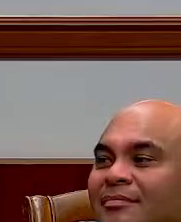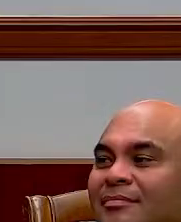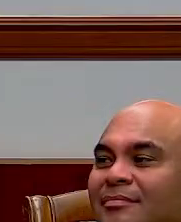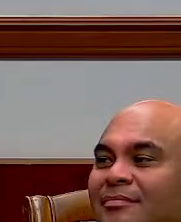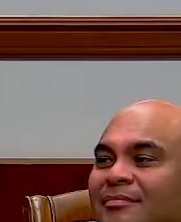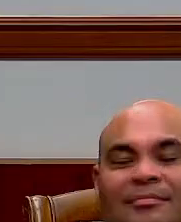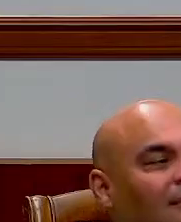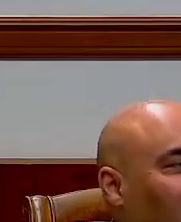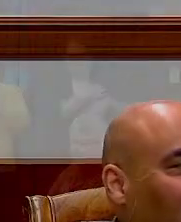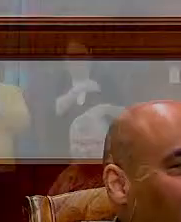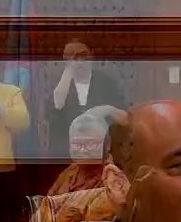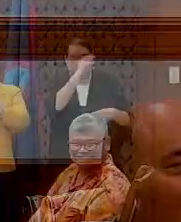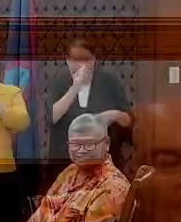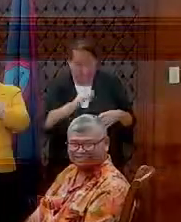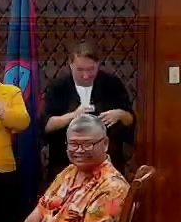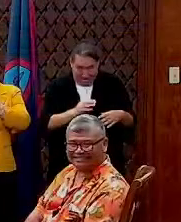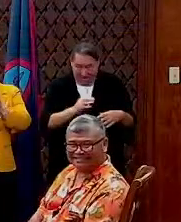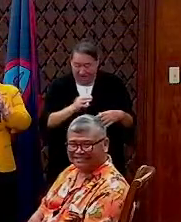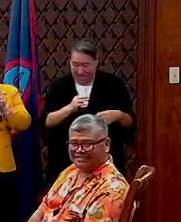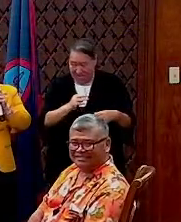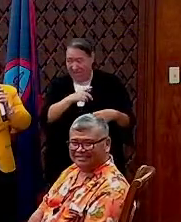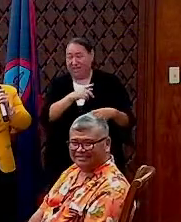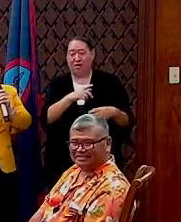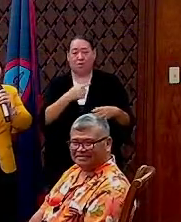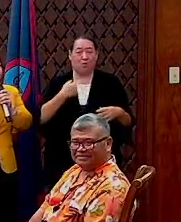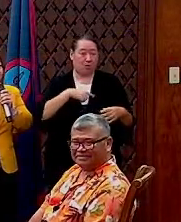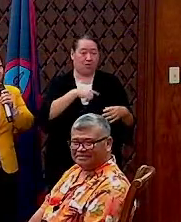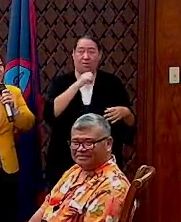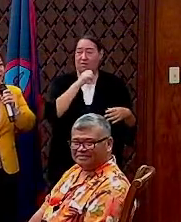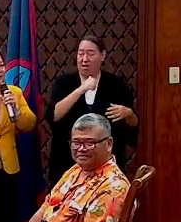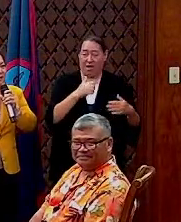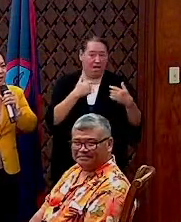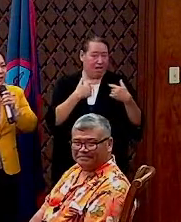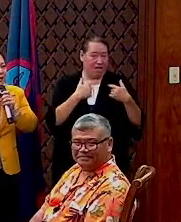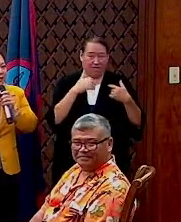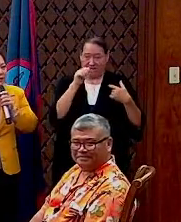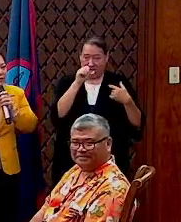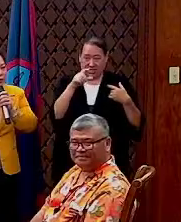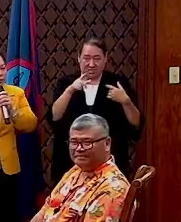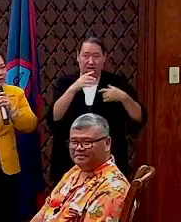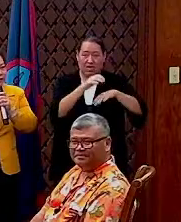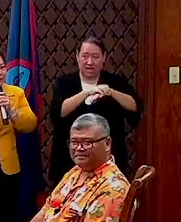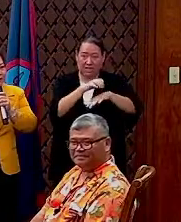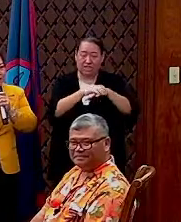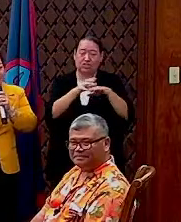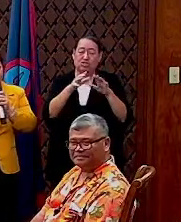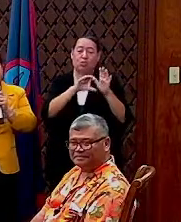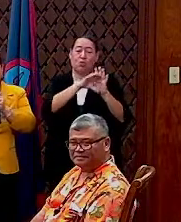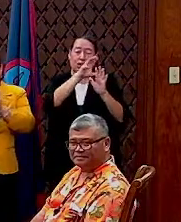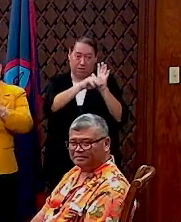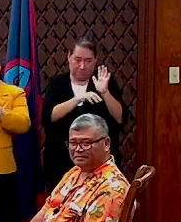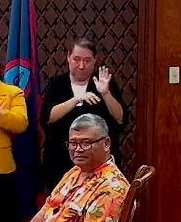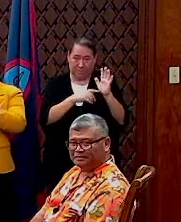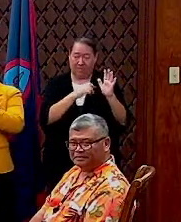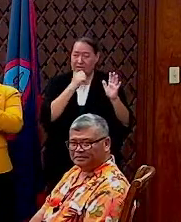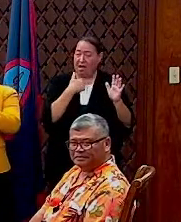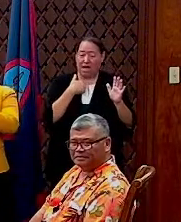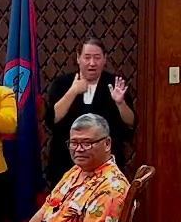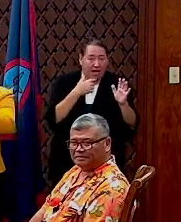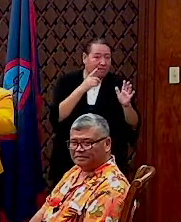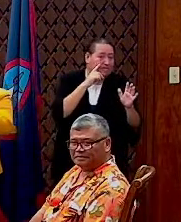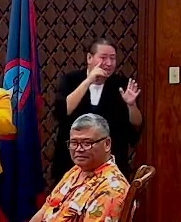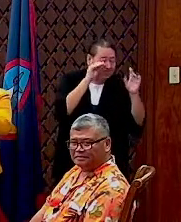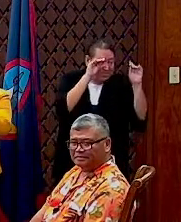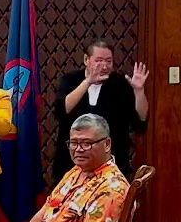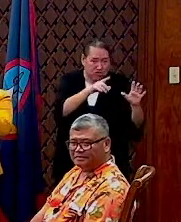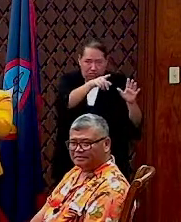If it wasn't for Miss Myra, we would not have an ASL and English curriculum. I would not have a deaf teacher, and